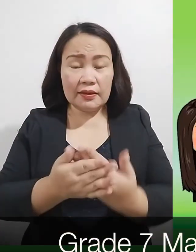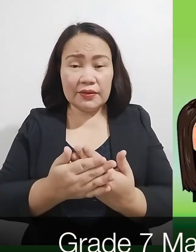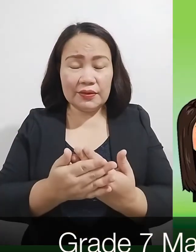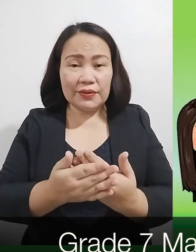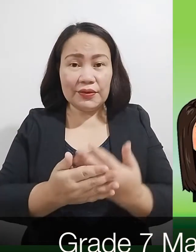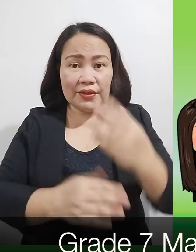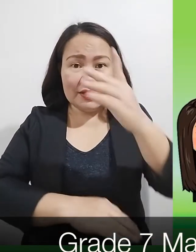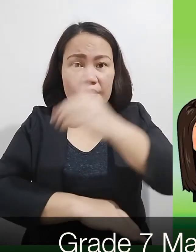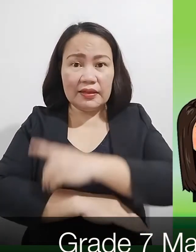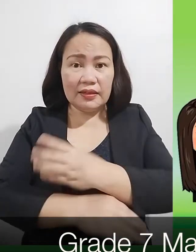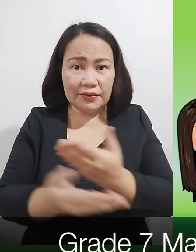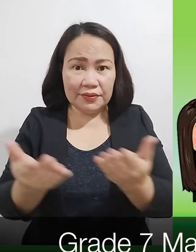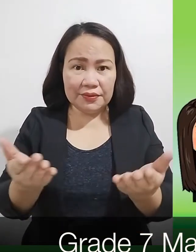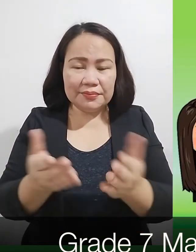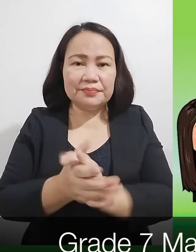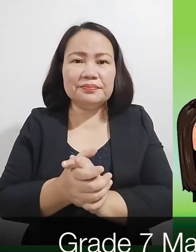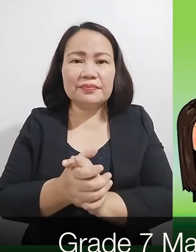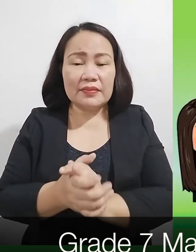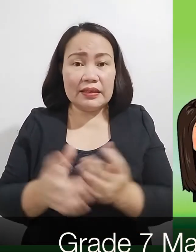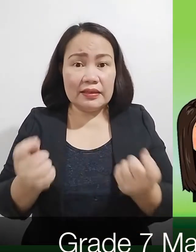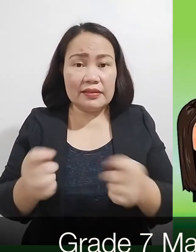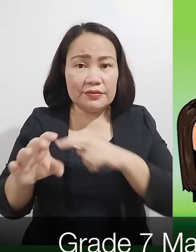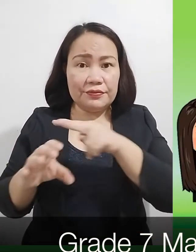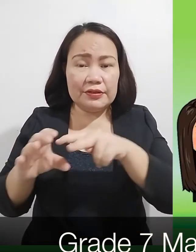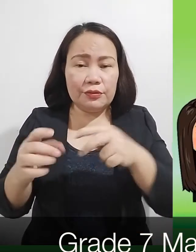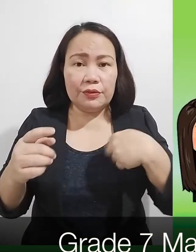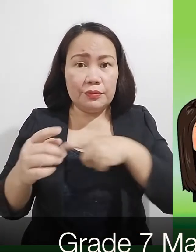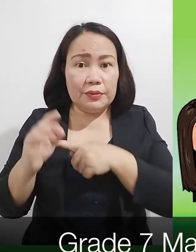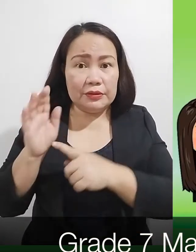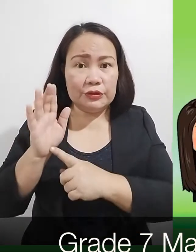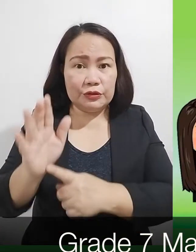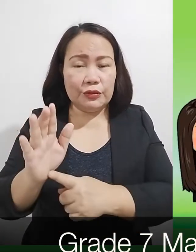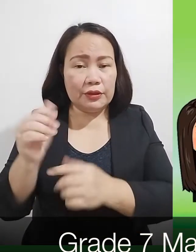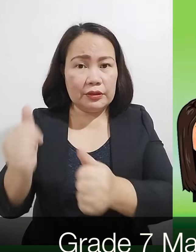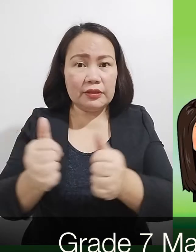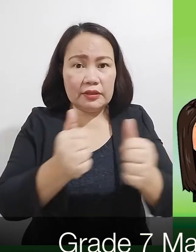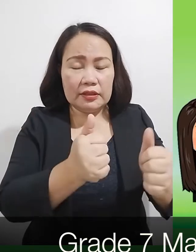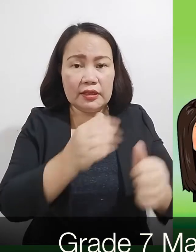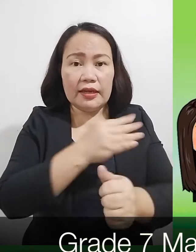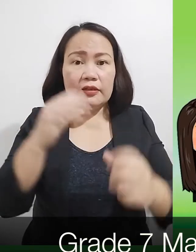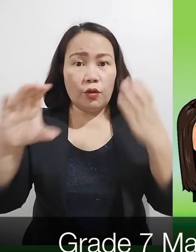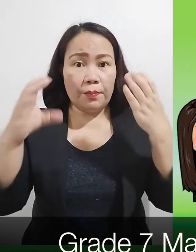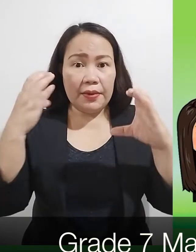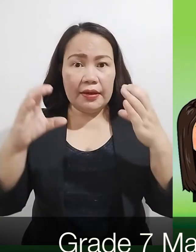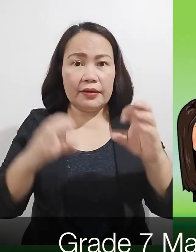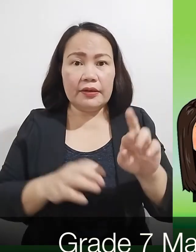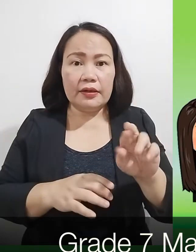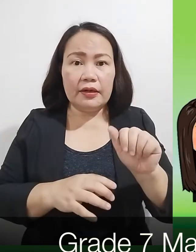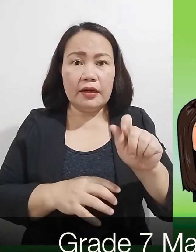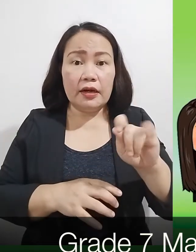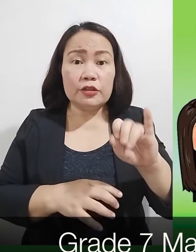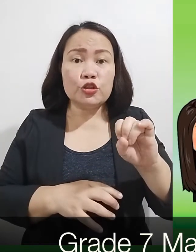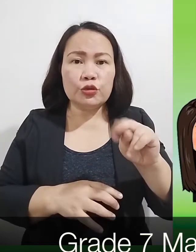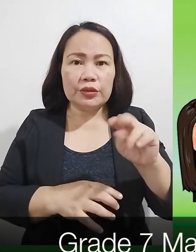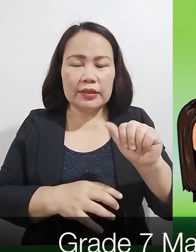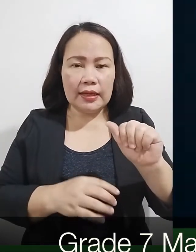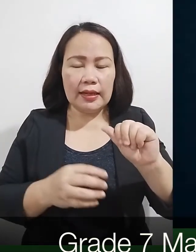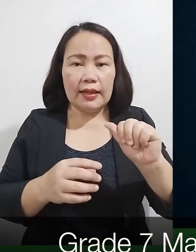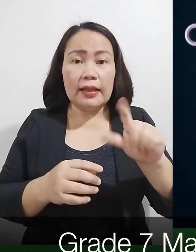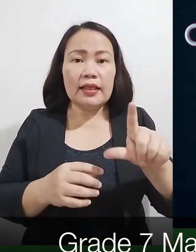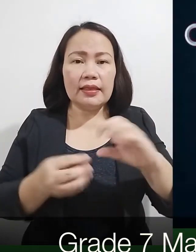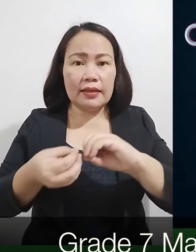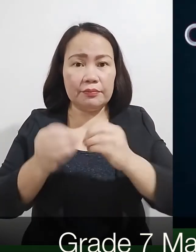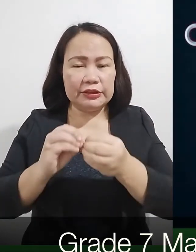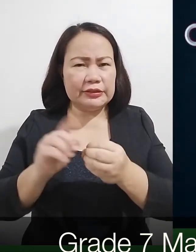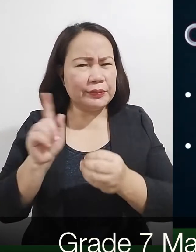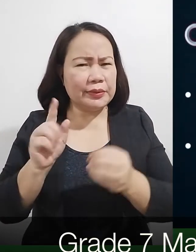Hi mga kawawmat! In this video, we will illustrate and arrange and compare rational numbers. So first, what will be